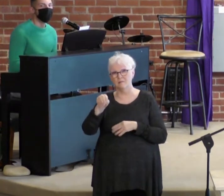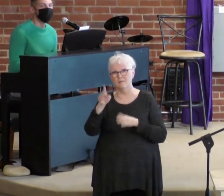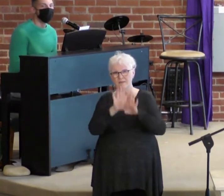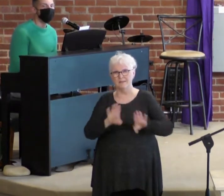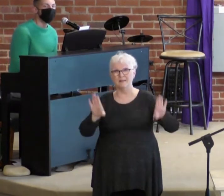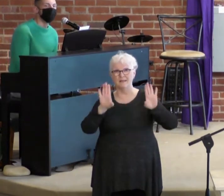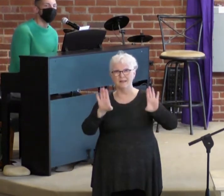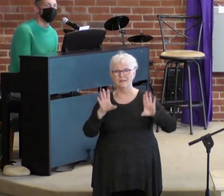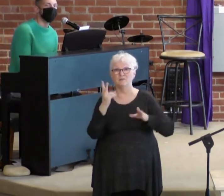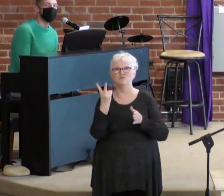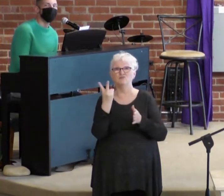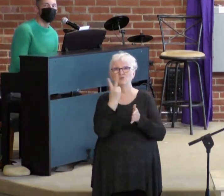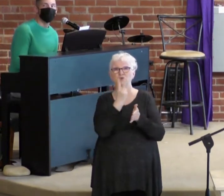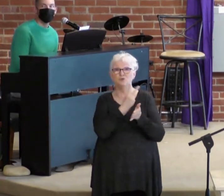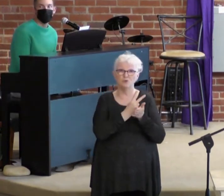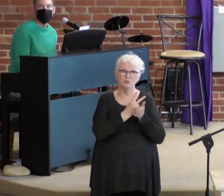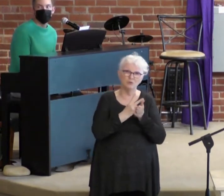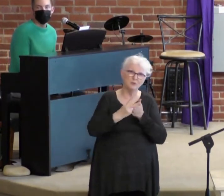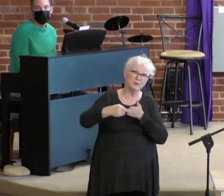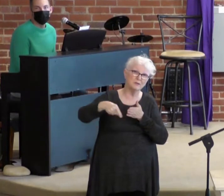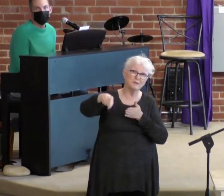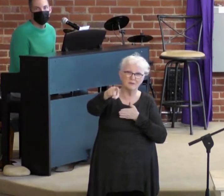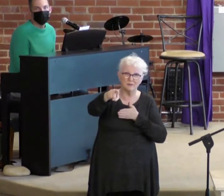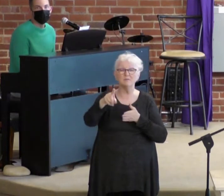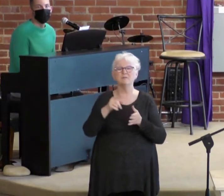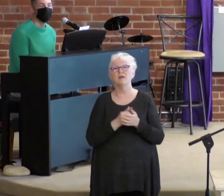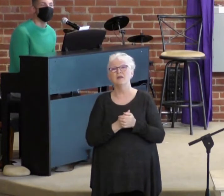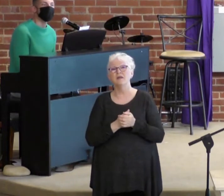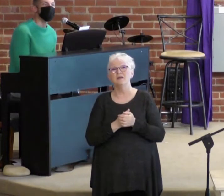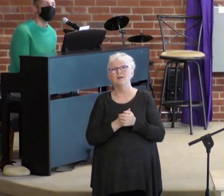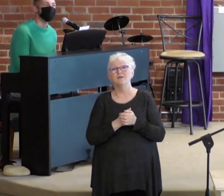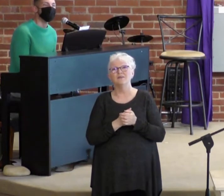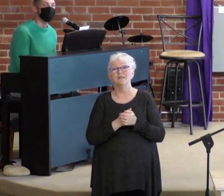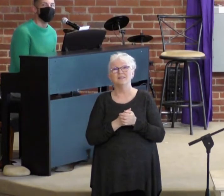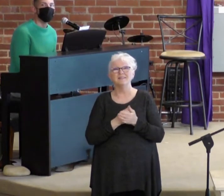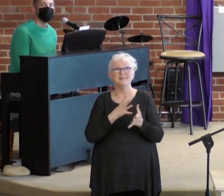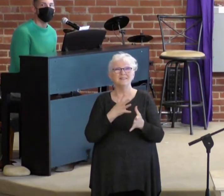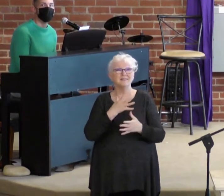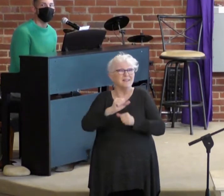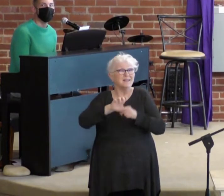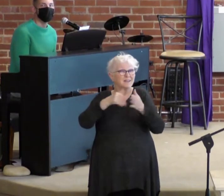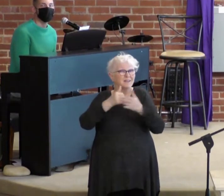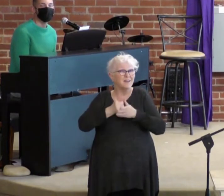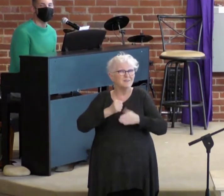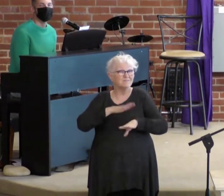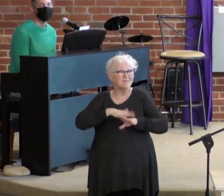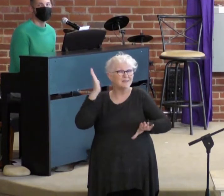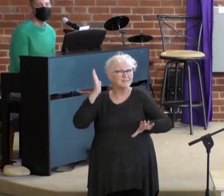today, maybe we can take it all off. How's that? How would that be? Okay.